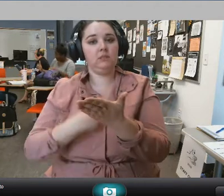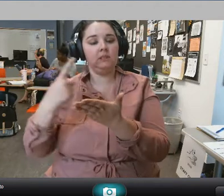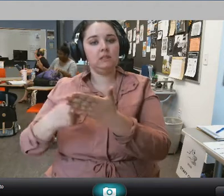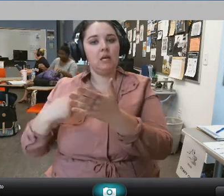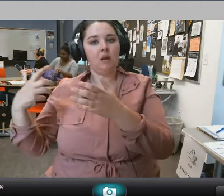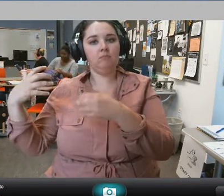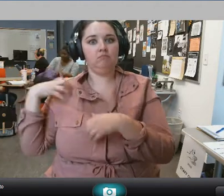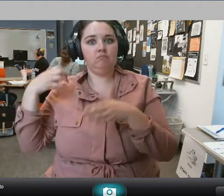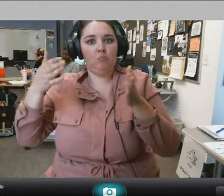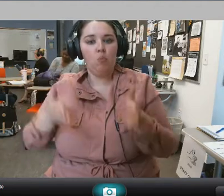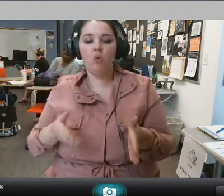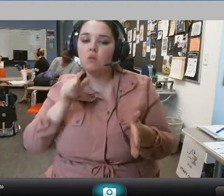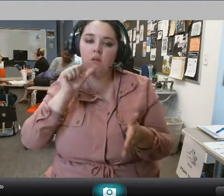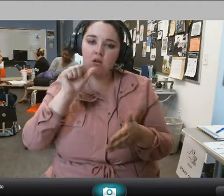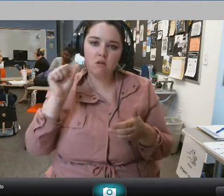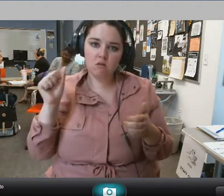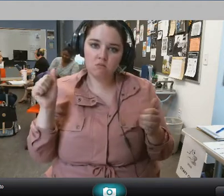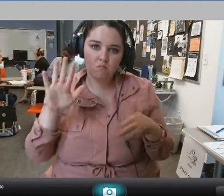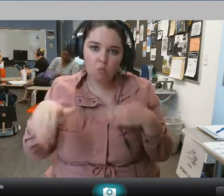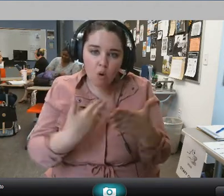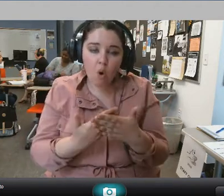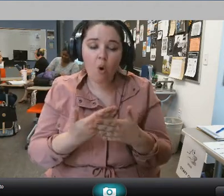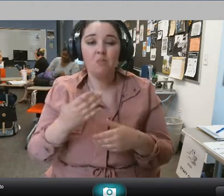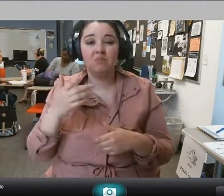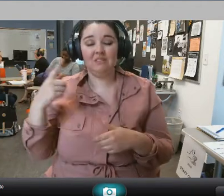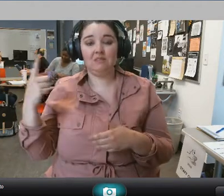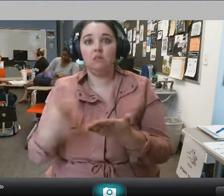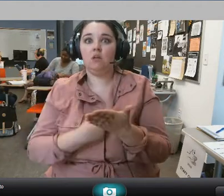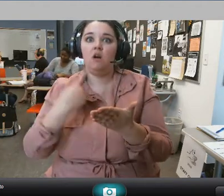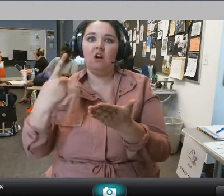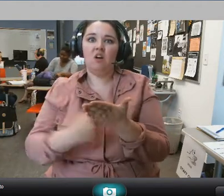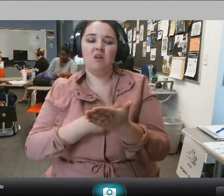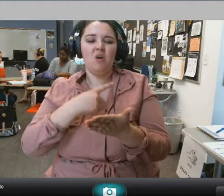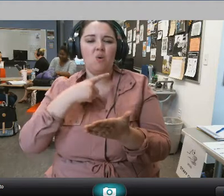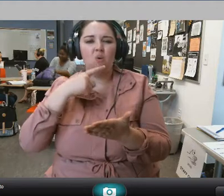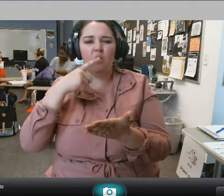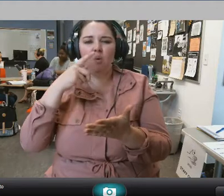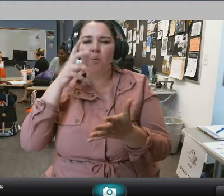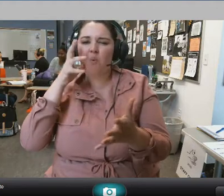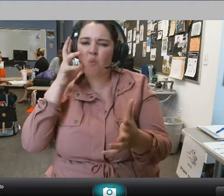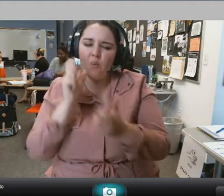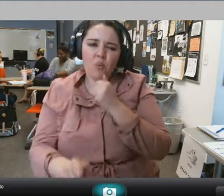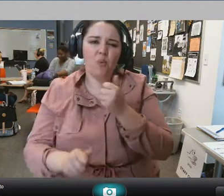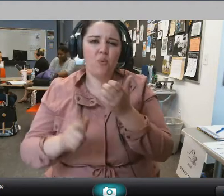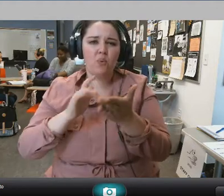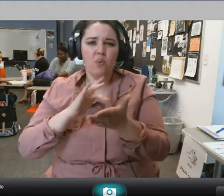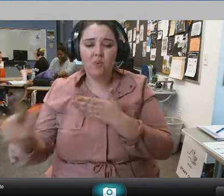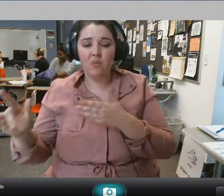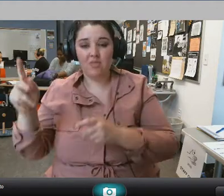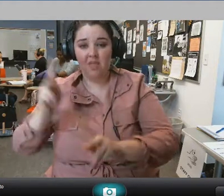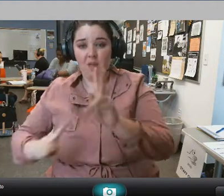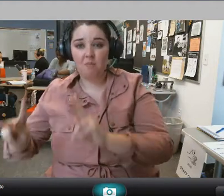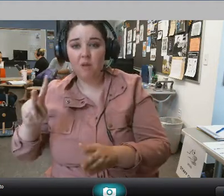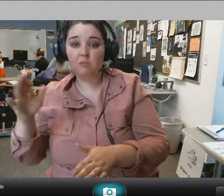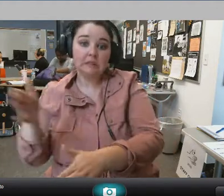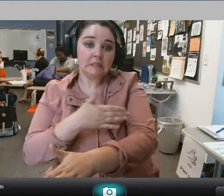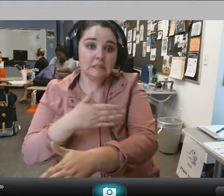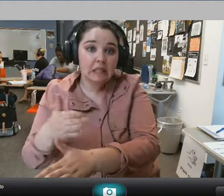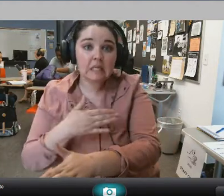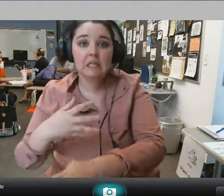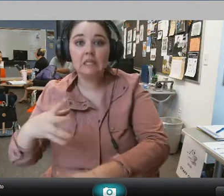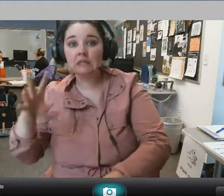employers, but some employers were so cruel at times that people caught talking, singing, or smoking would receive